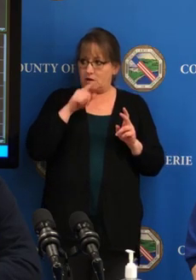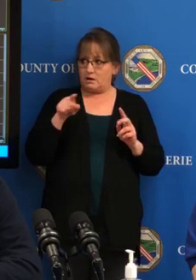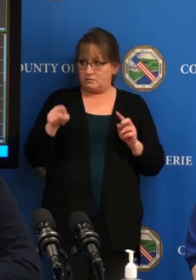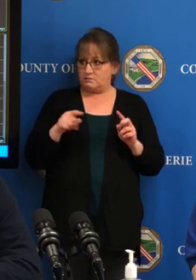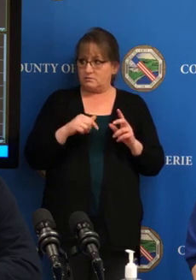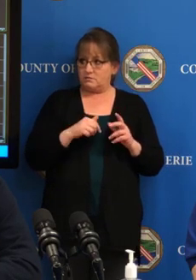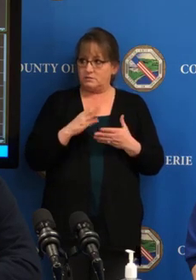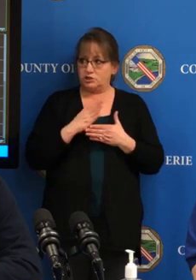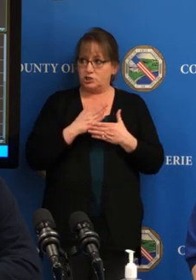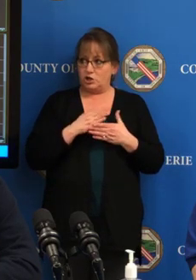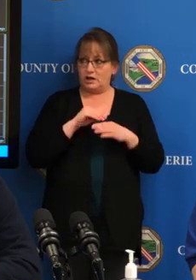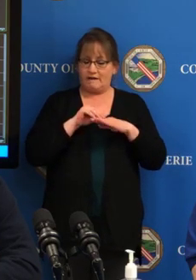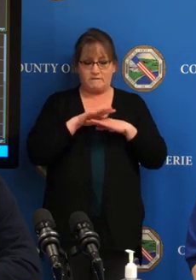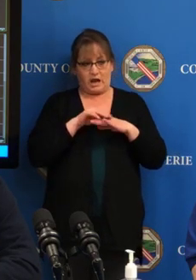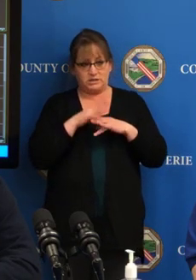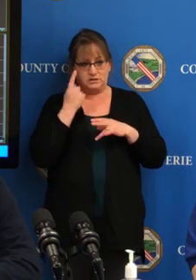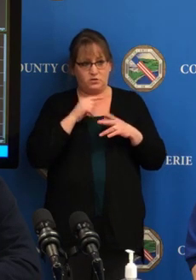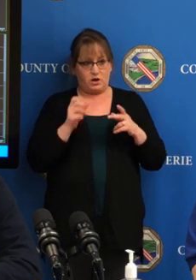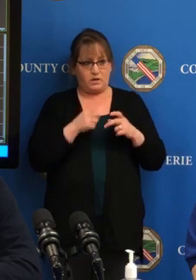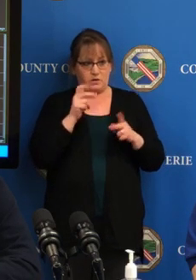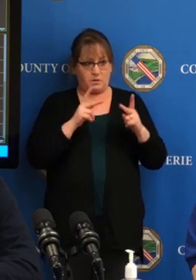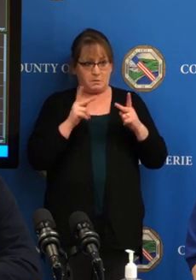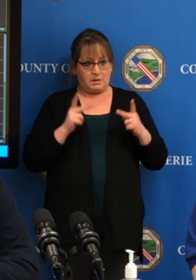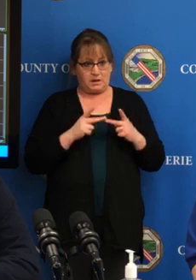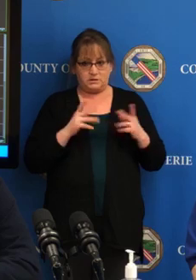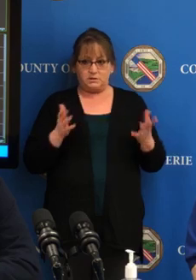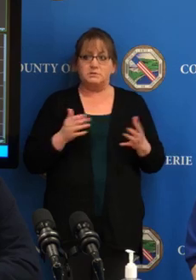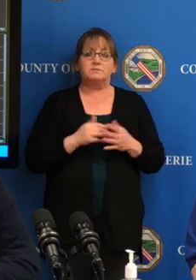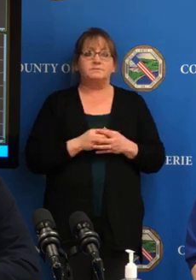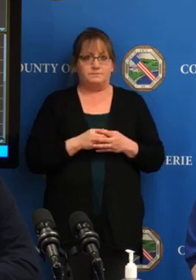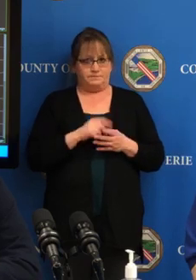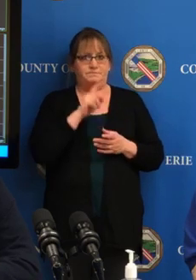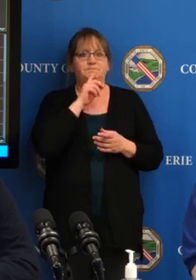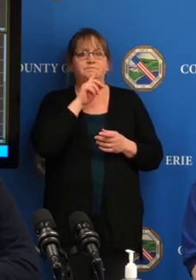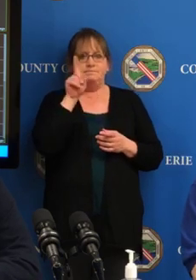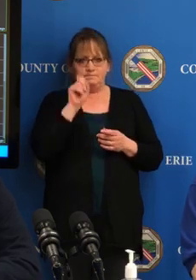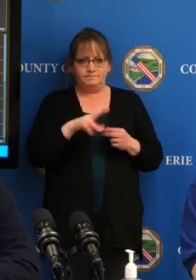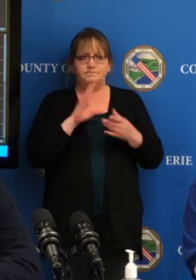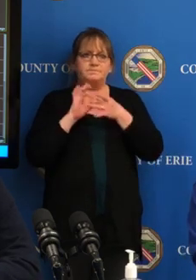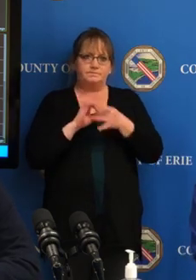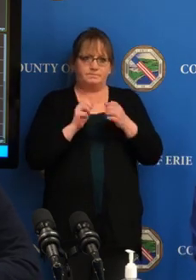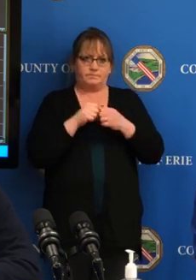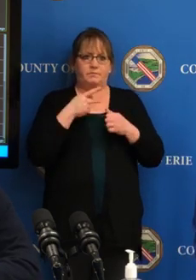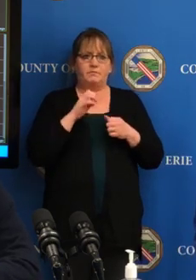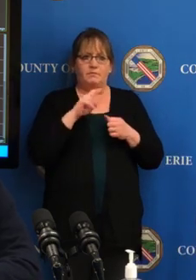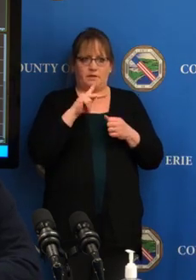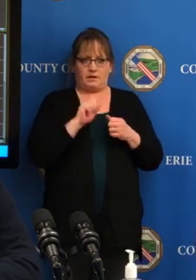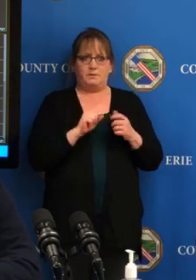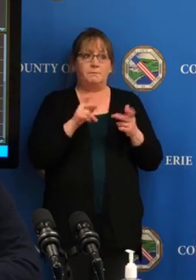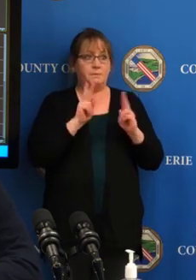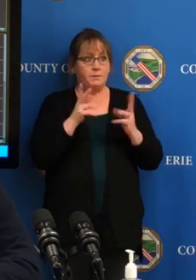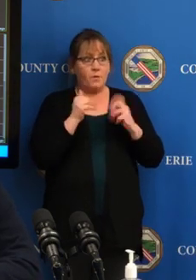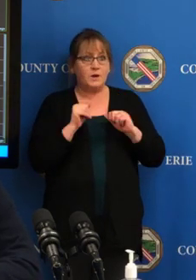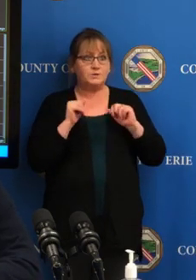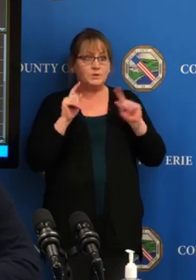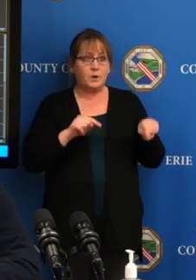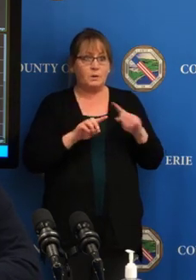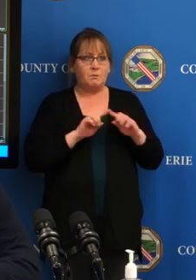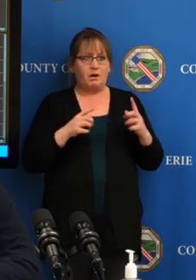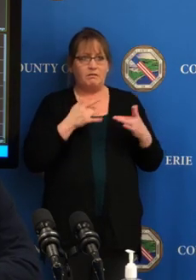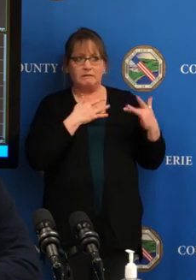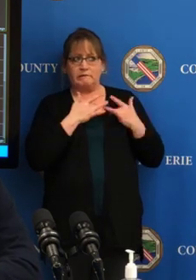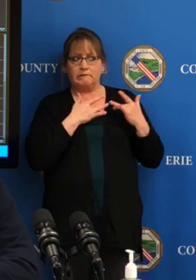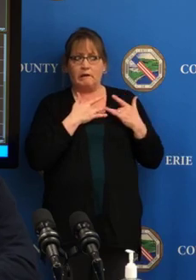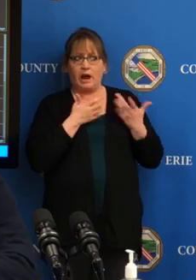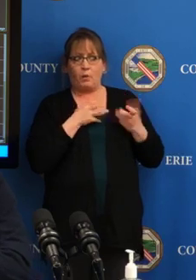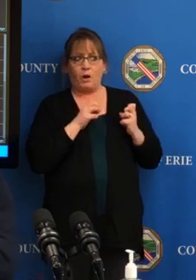maybe share advice on a couple different places to visit or check out? Sure. The question is on parks. People want to go to parks, but they're a little worried about going to